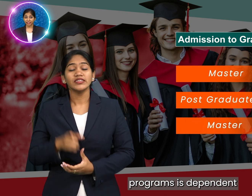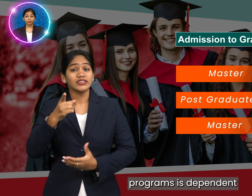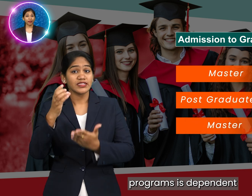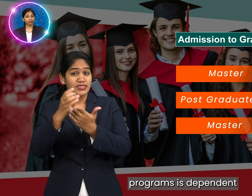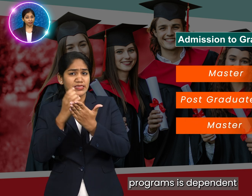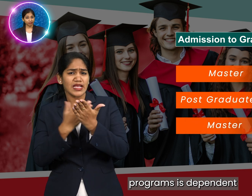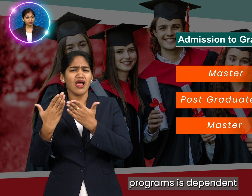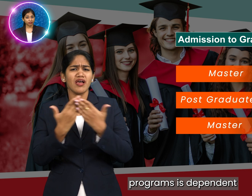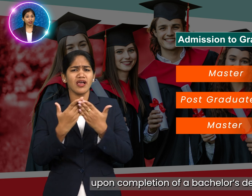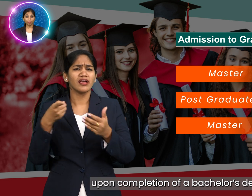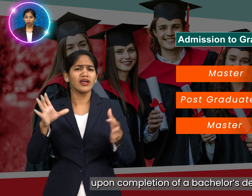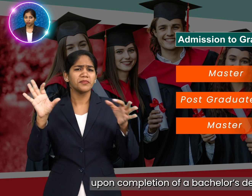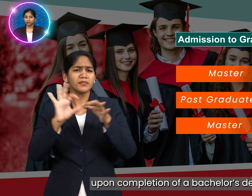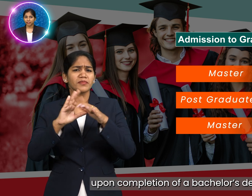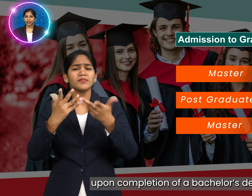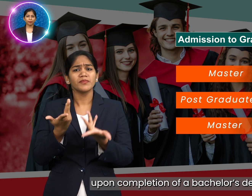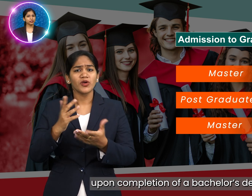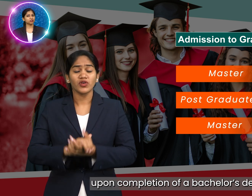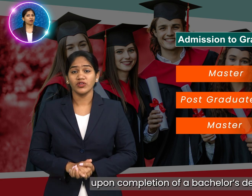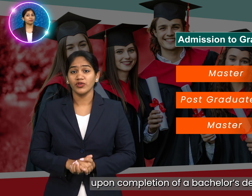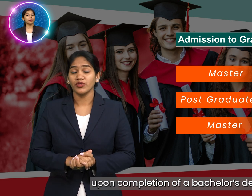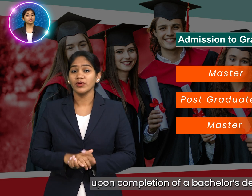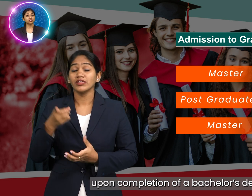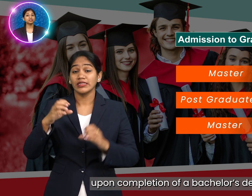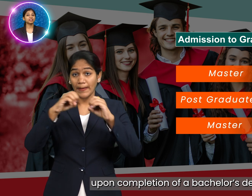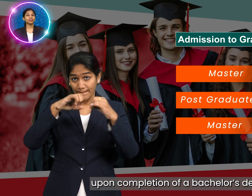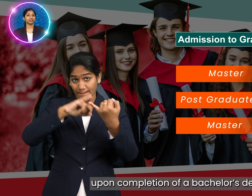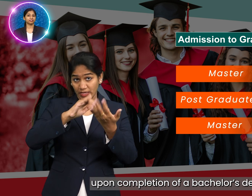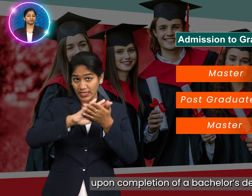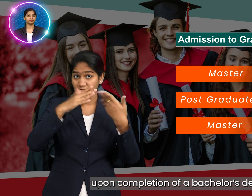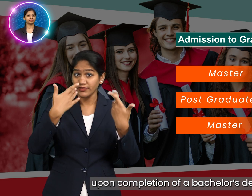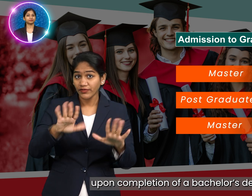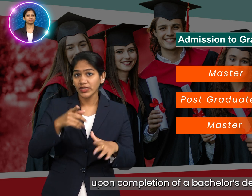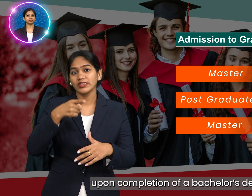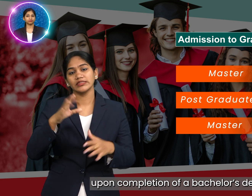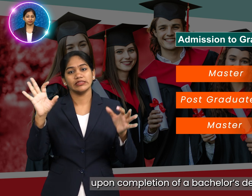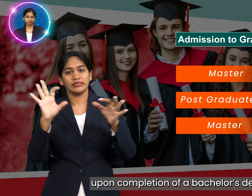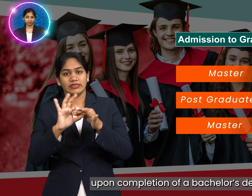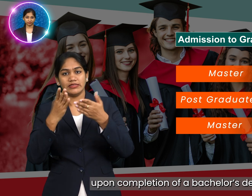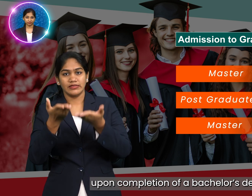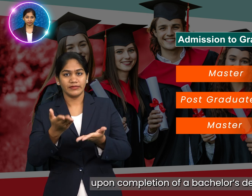programs is dependent upon completion of a bachelor's degree,